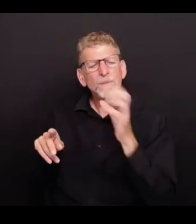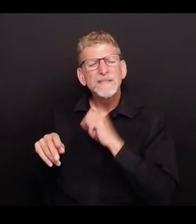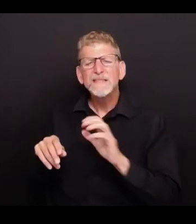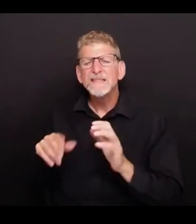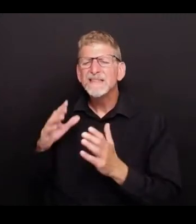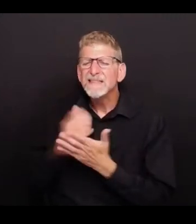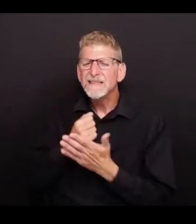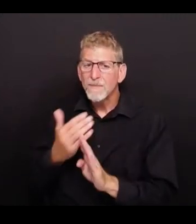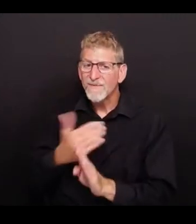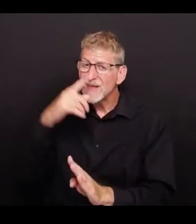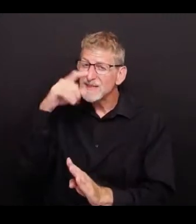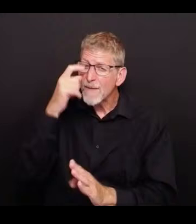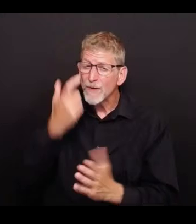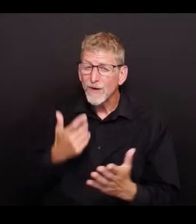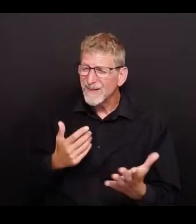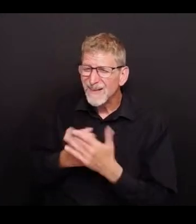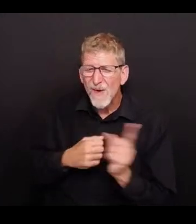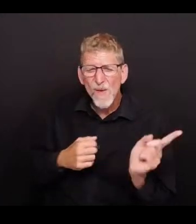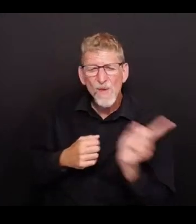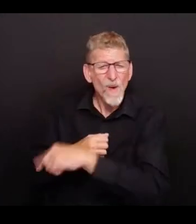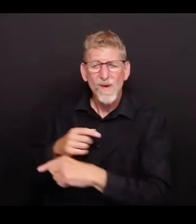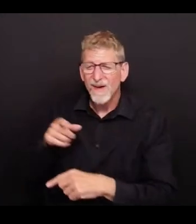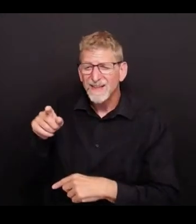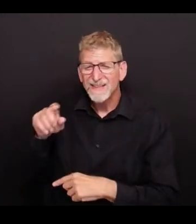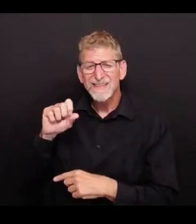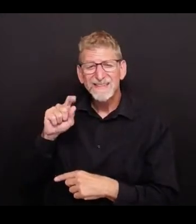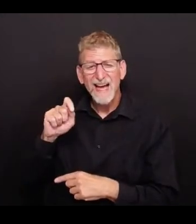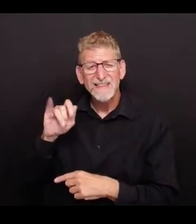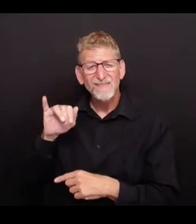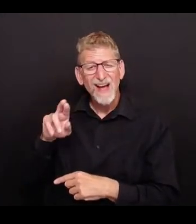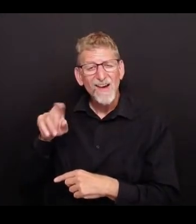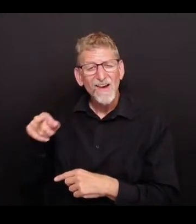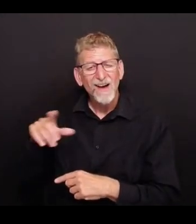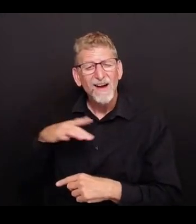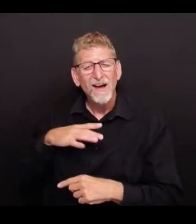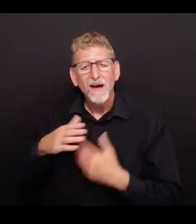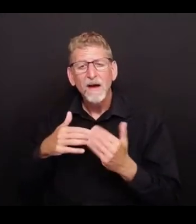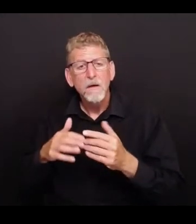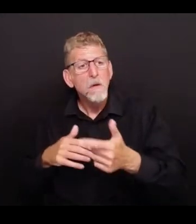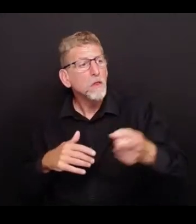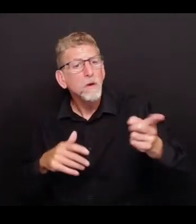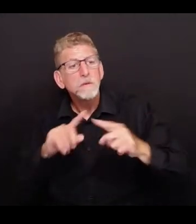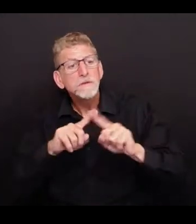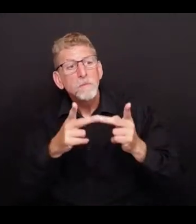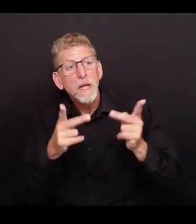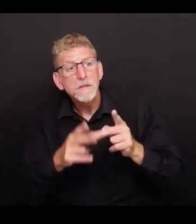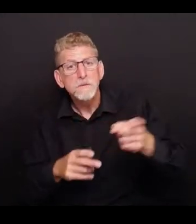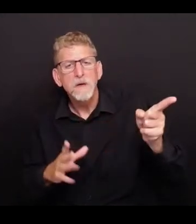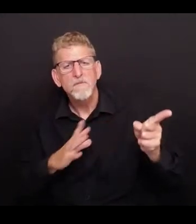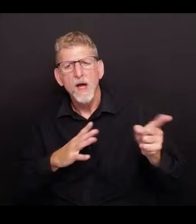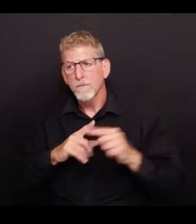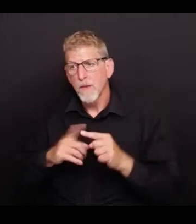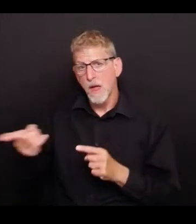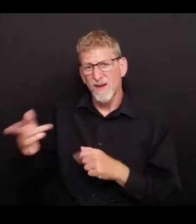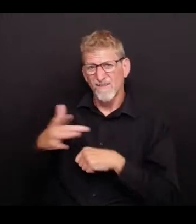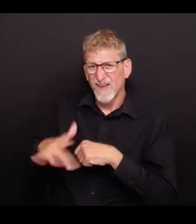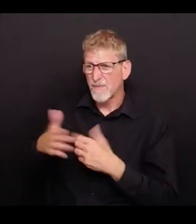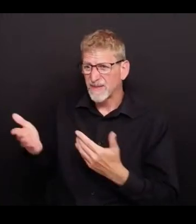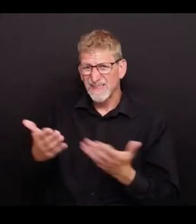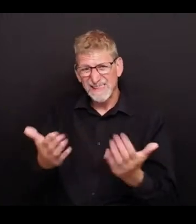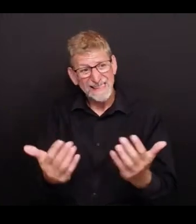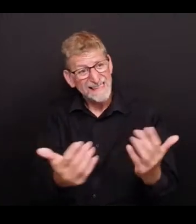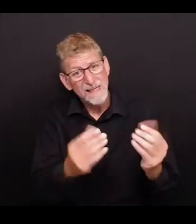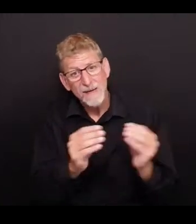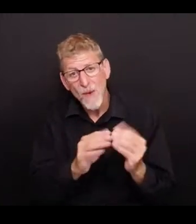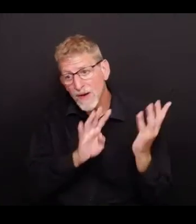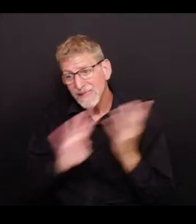summer, whether it's at the state fair site or another local opportunity near you. The more people who get vaccinated, the more we will